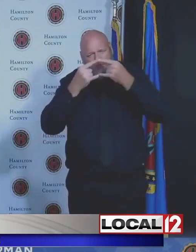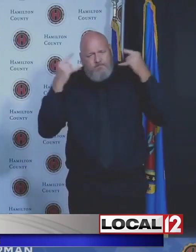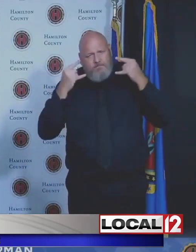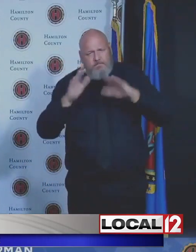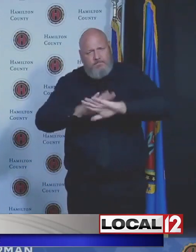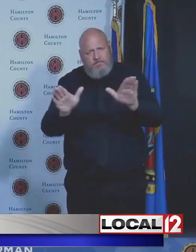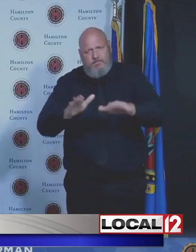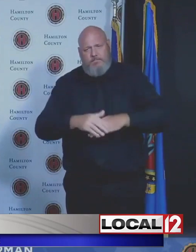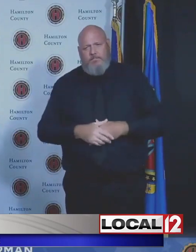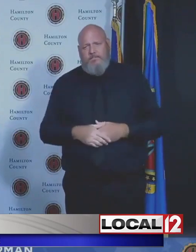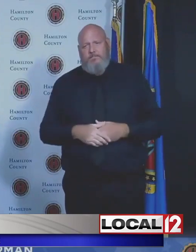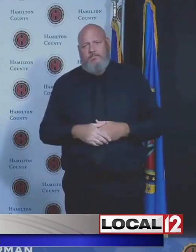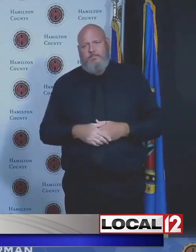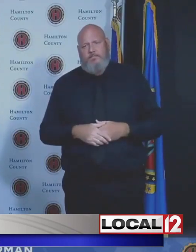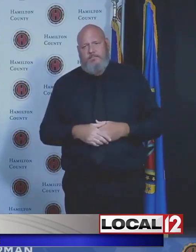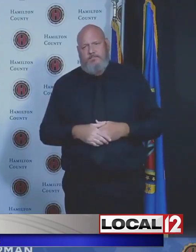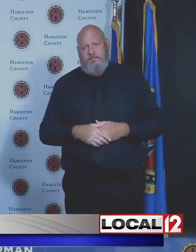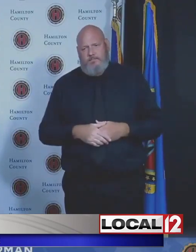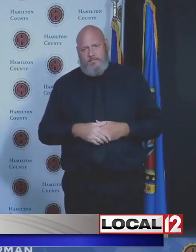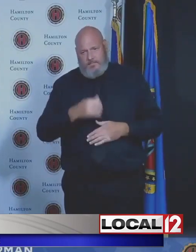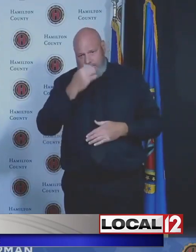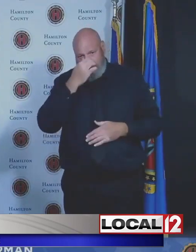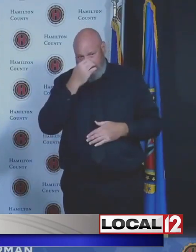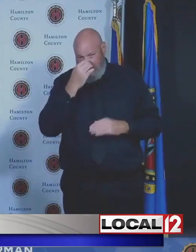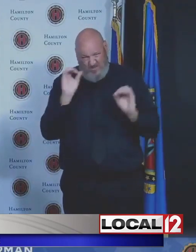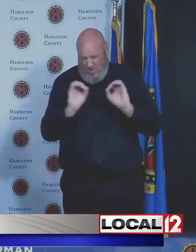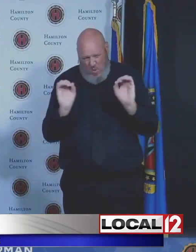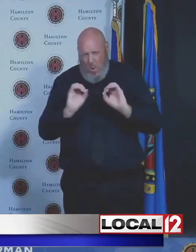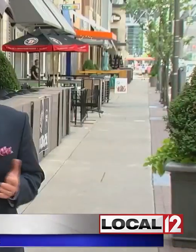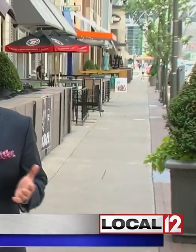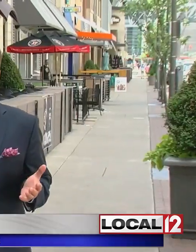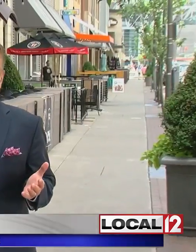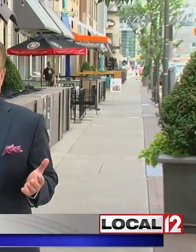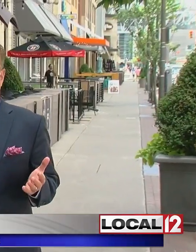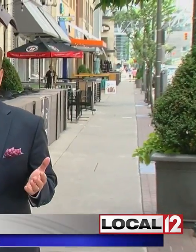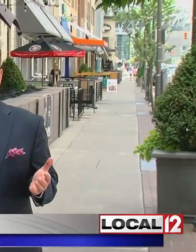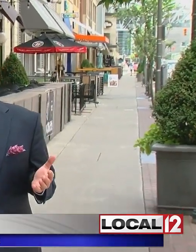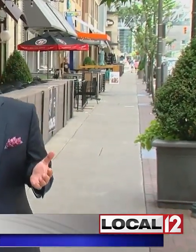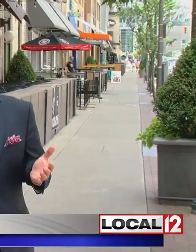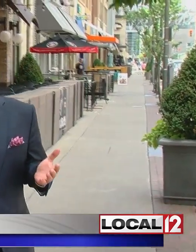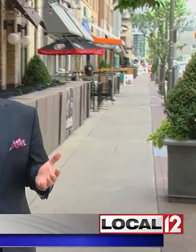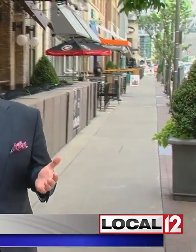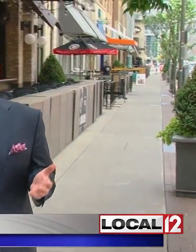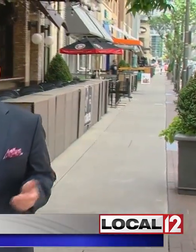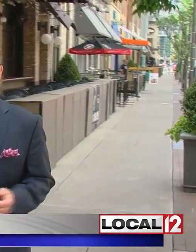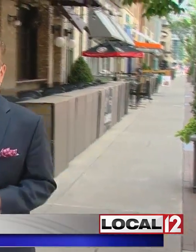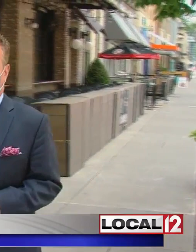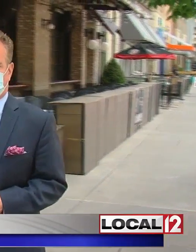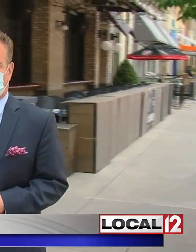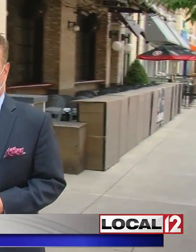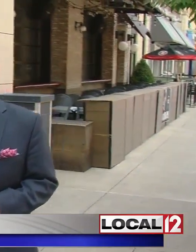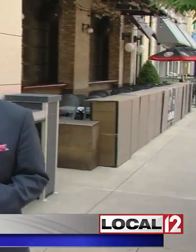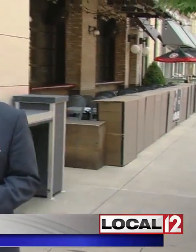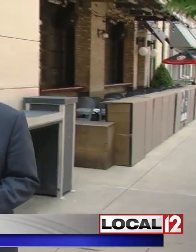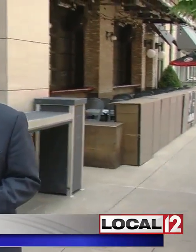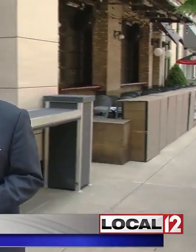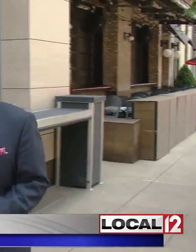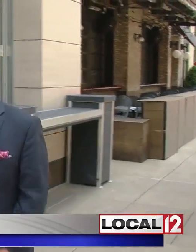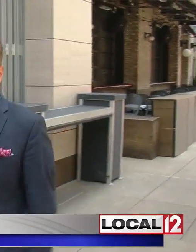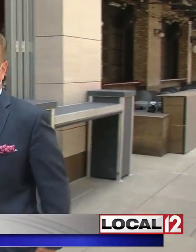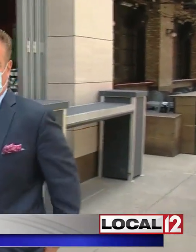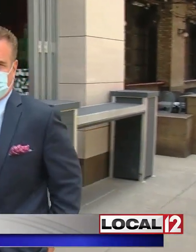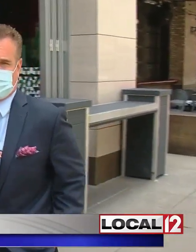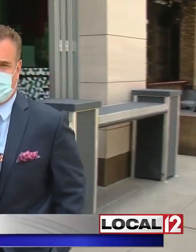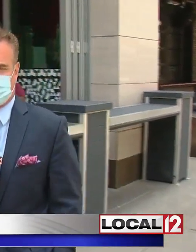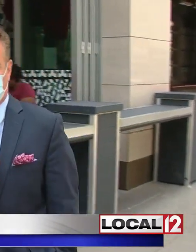The way that we fix it is by working as a team and doing prevention. The spike in cases comes at a very delicate time, just as people and